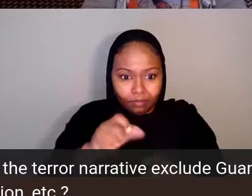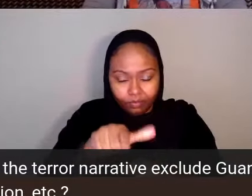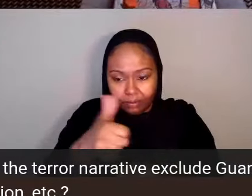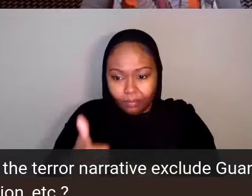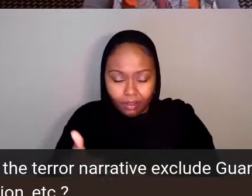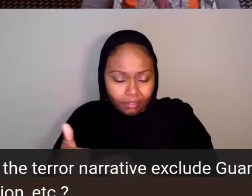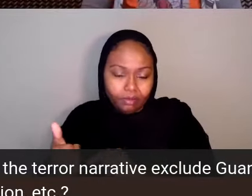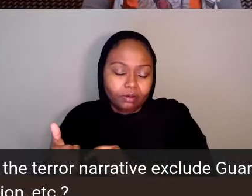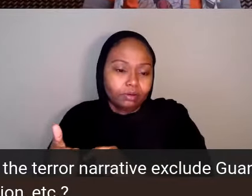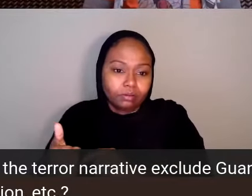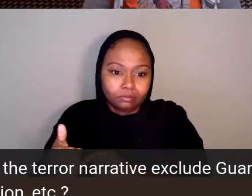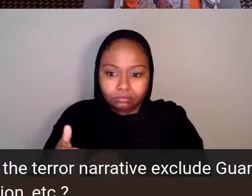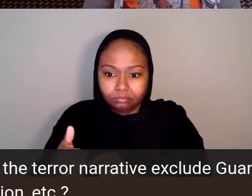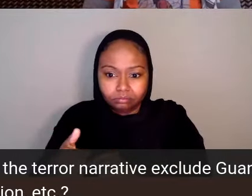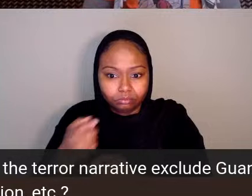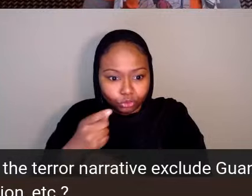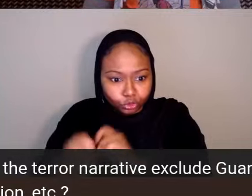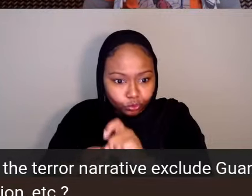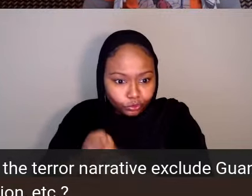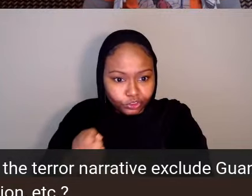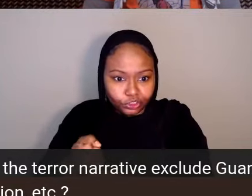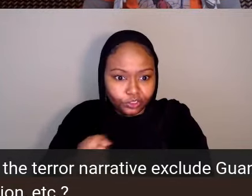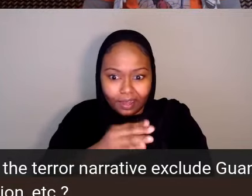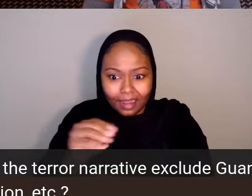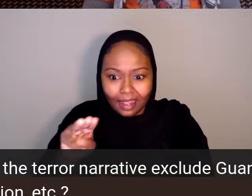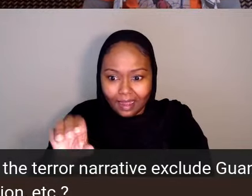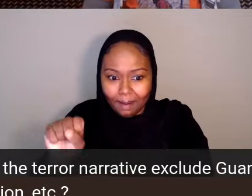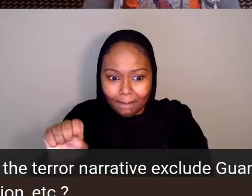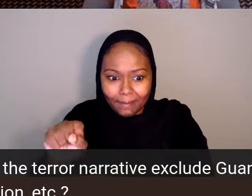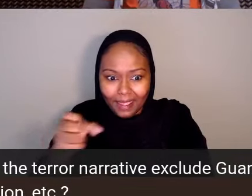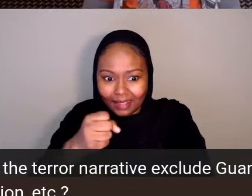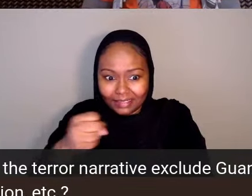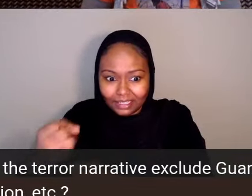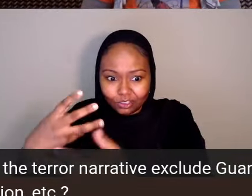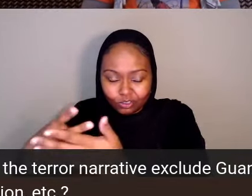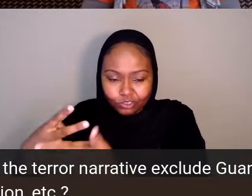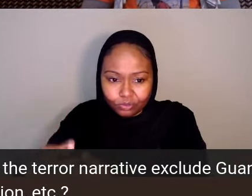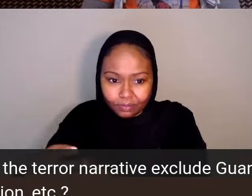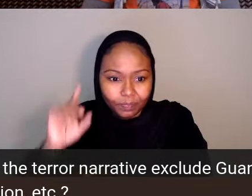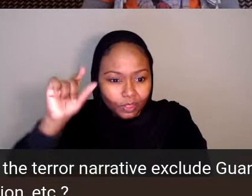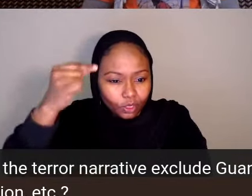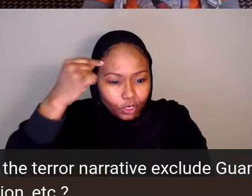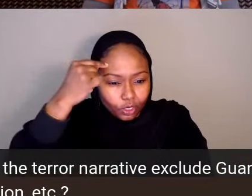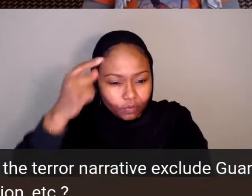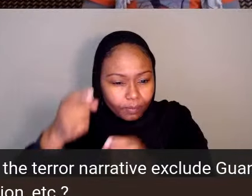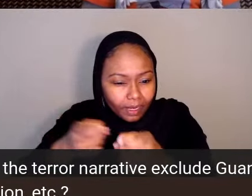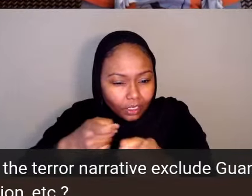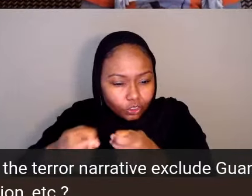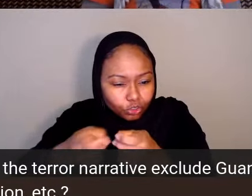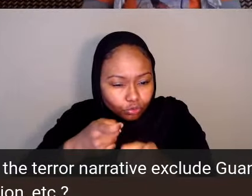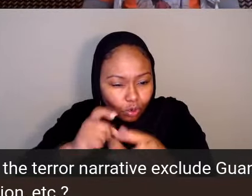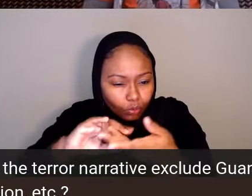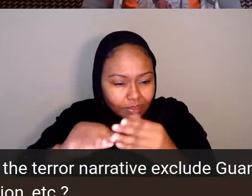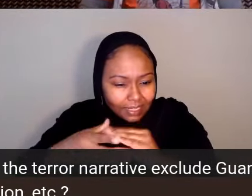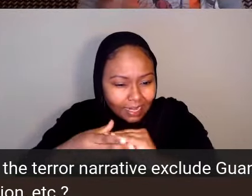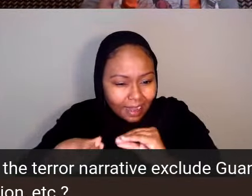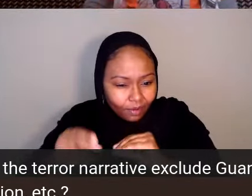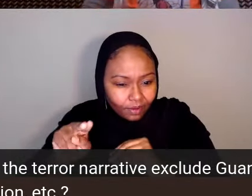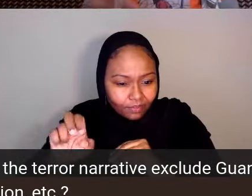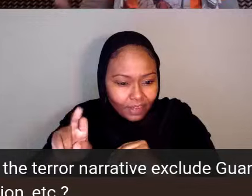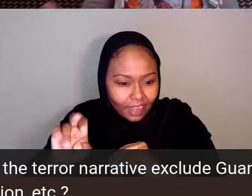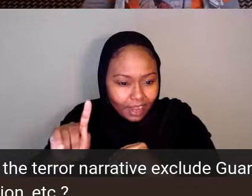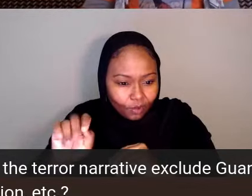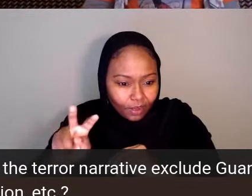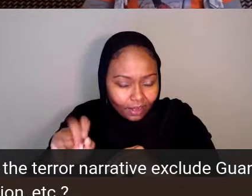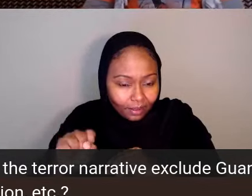mass incarceration. So also the government in control of the narrative, lawyers cannot speak openly. There is no